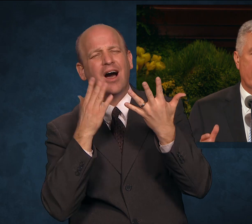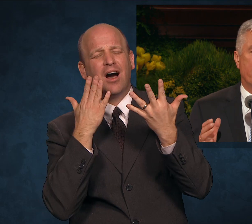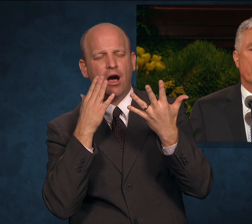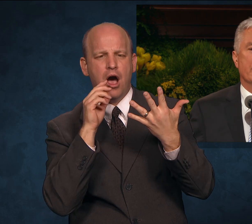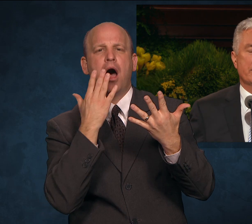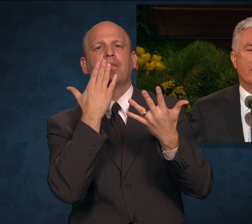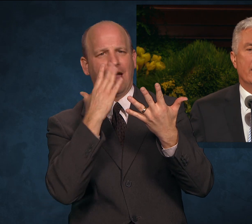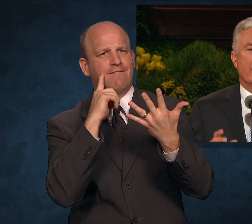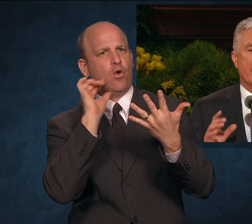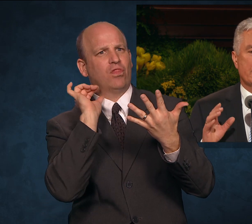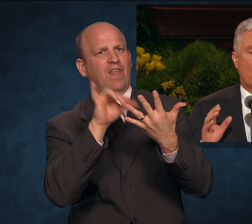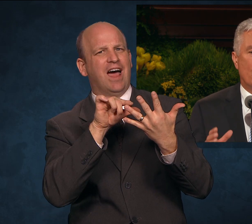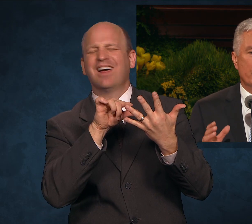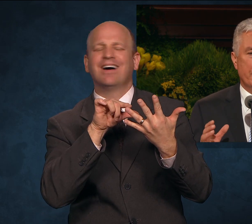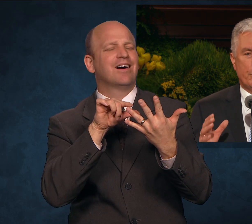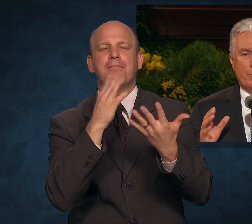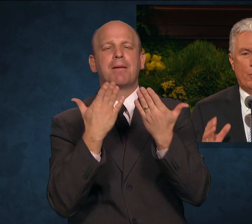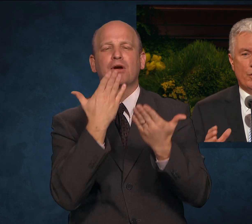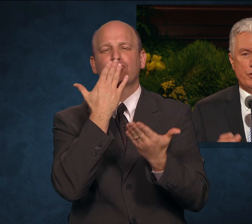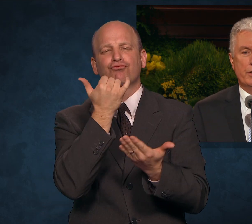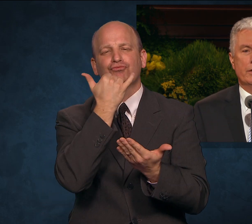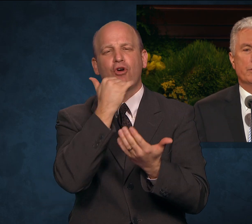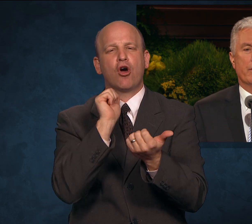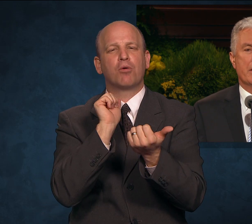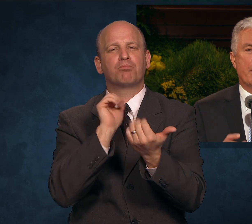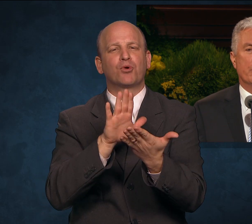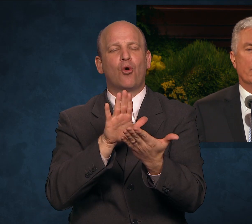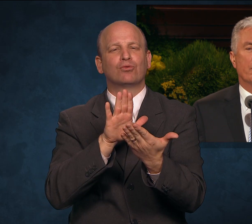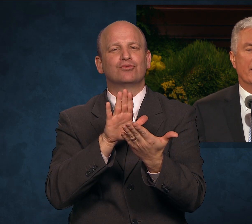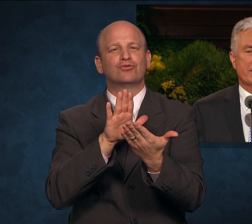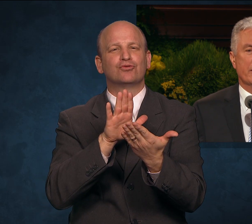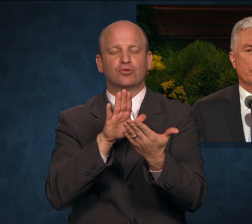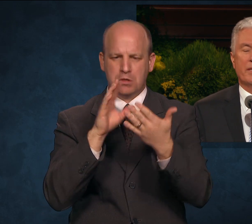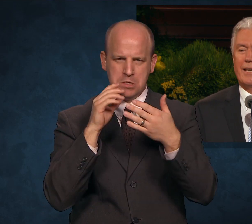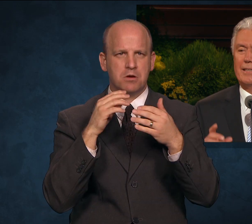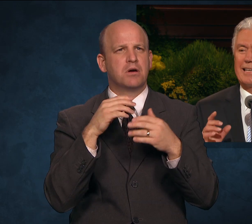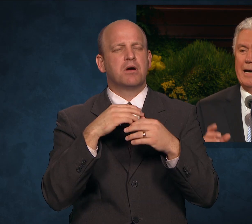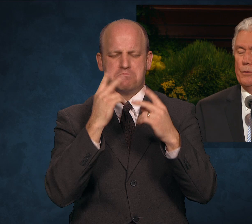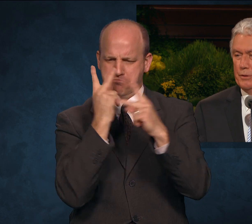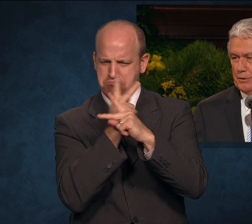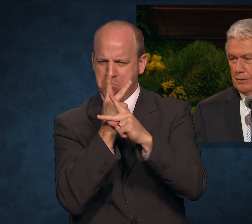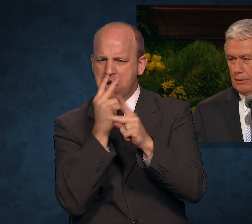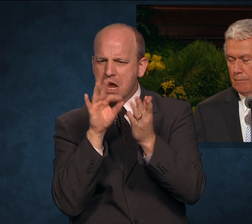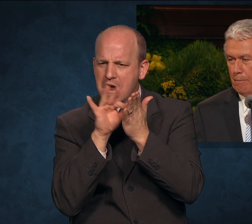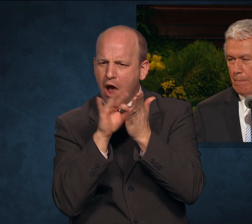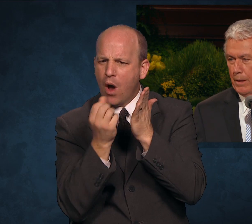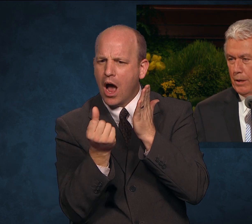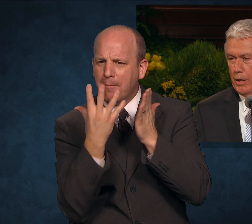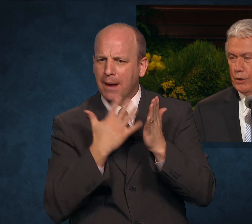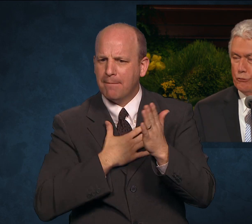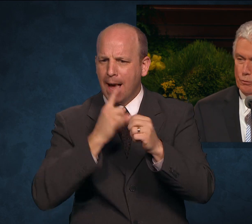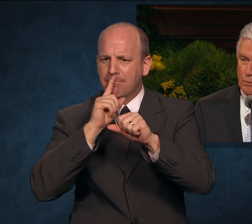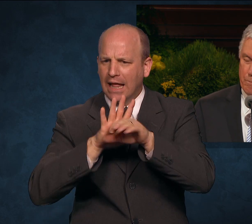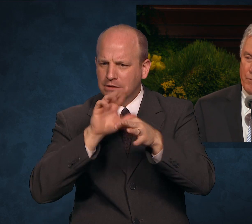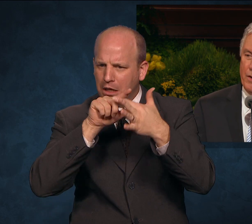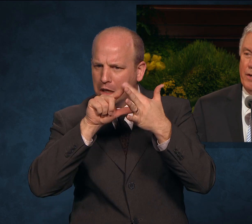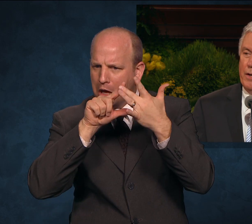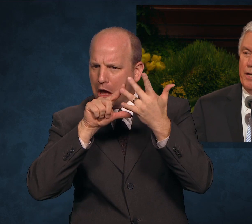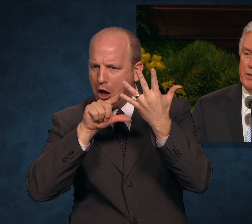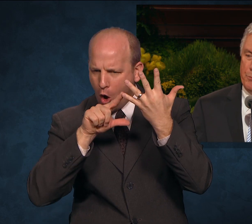our thankfulness is only proportional to the number of blessings we can count